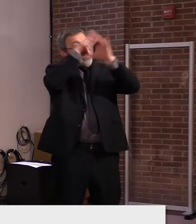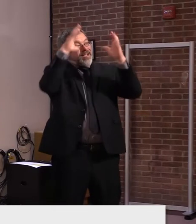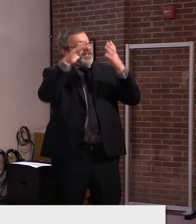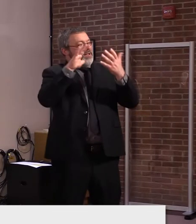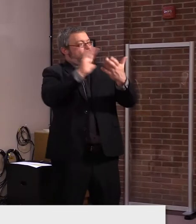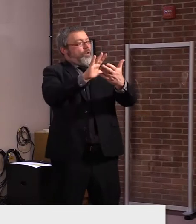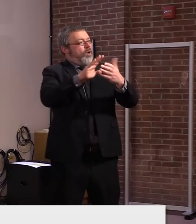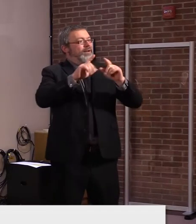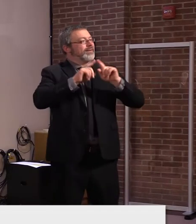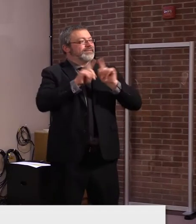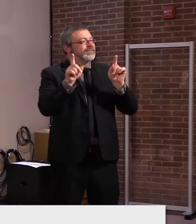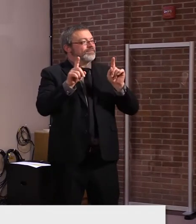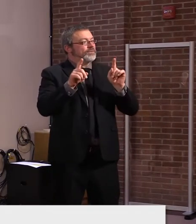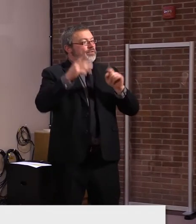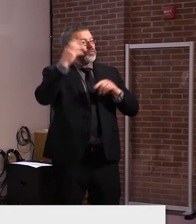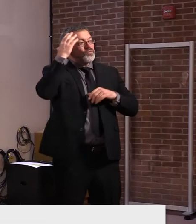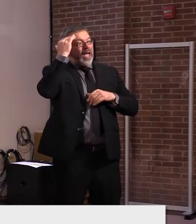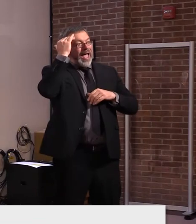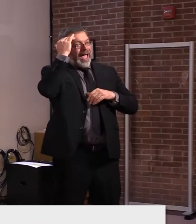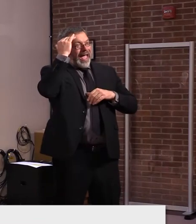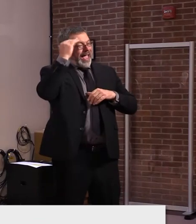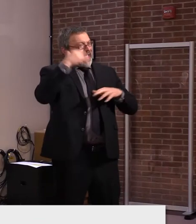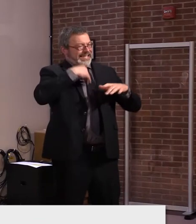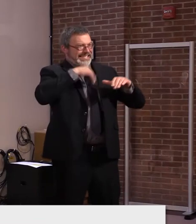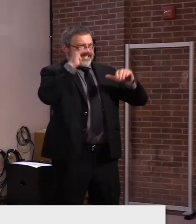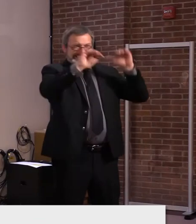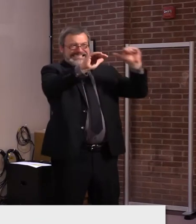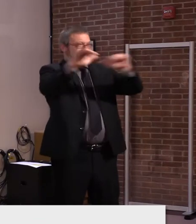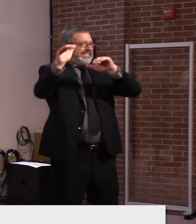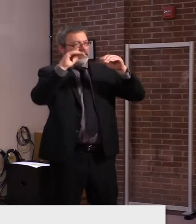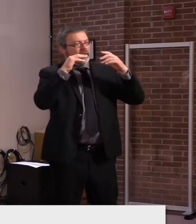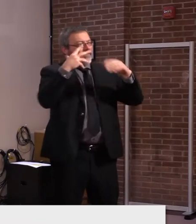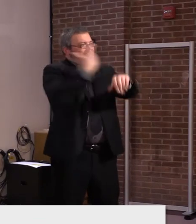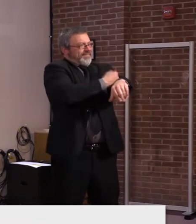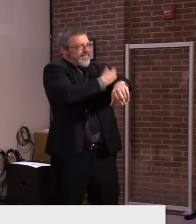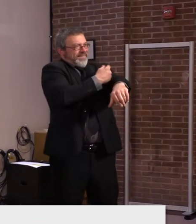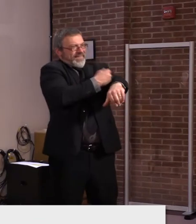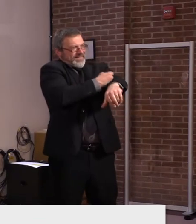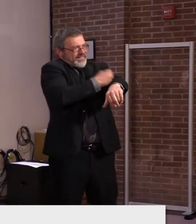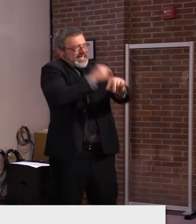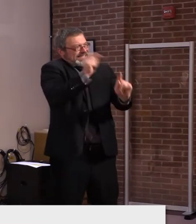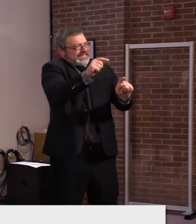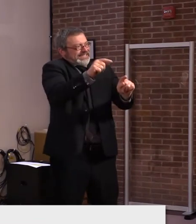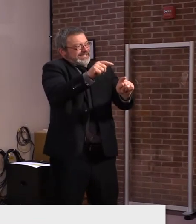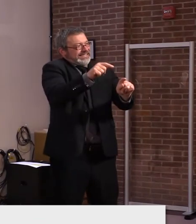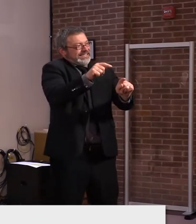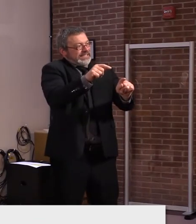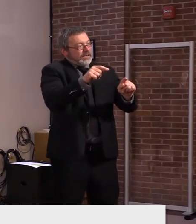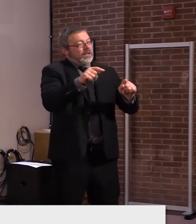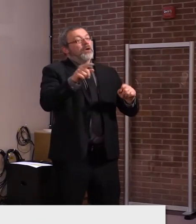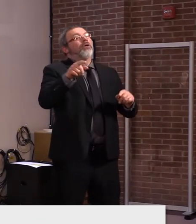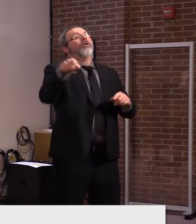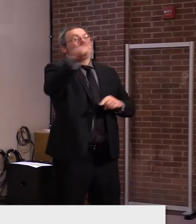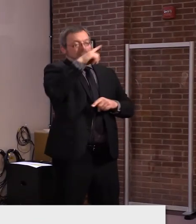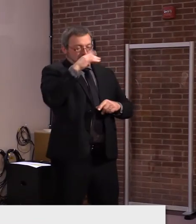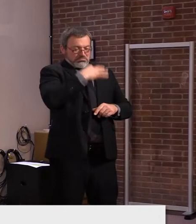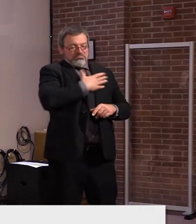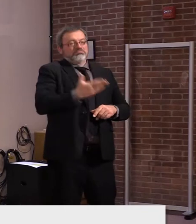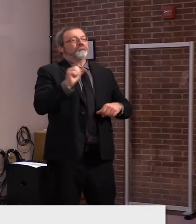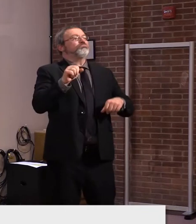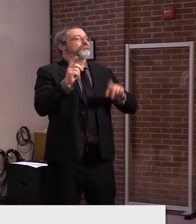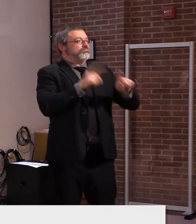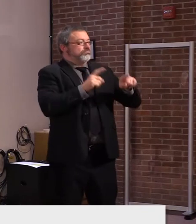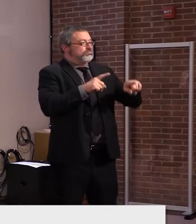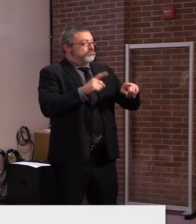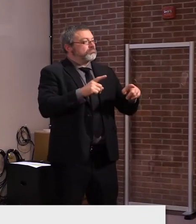of the vaccine. I think people are waiting for maybe their primary care. You know, a lot of them haven't done the six months yet. So